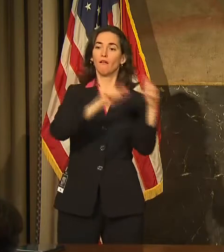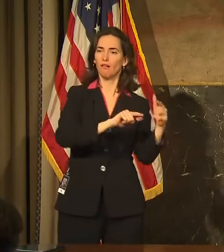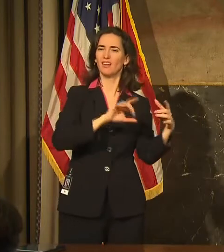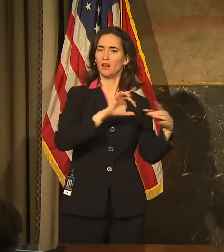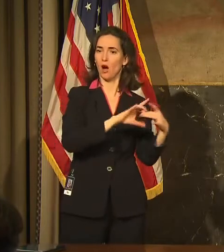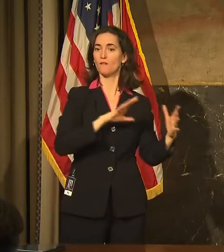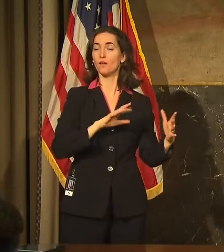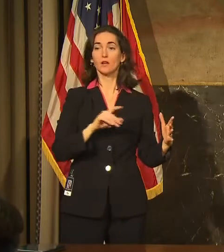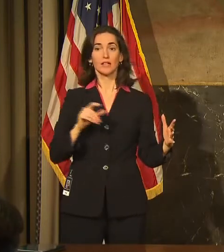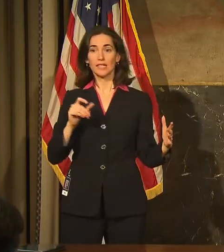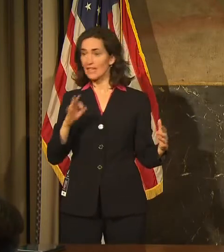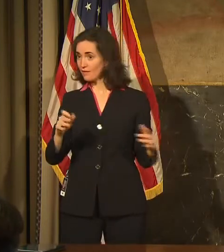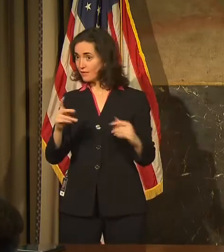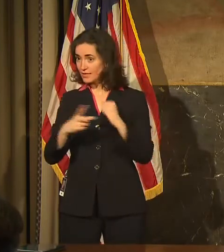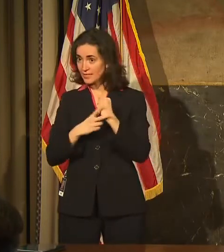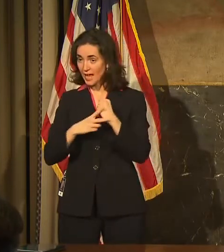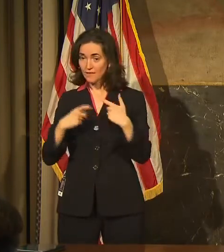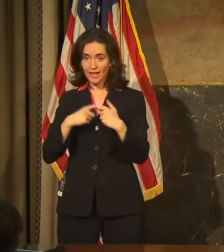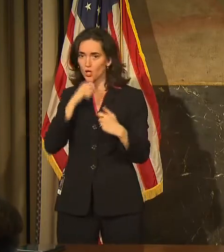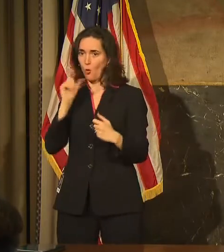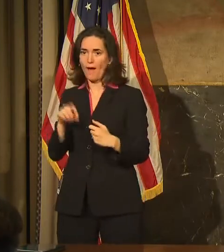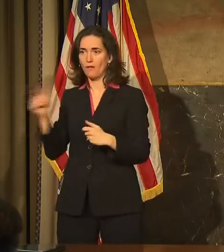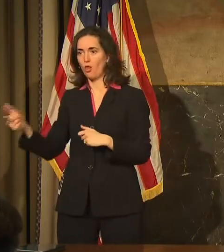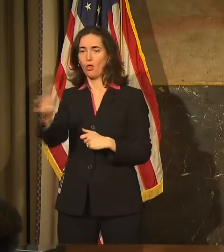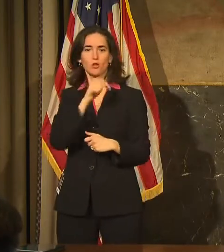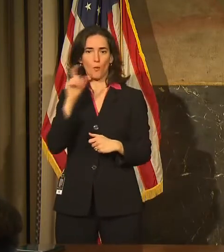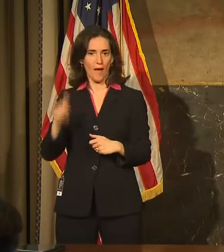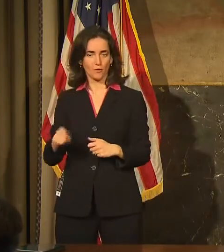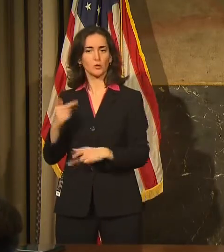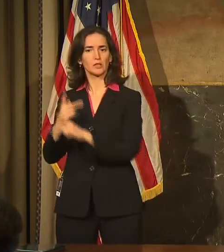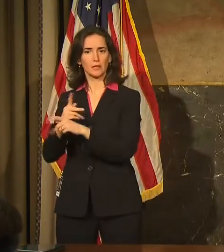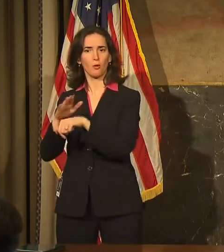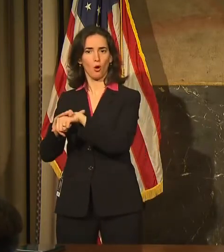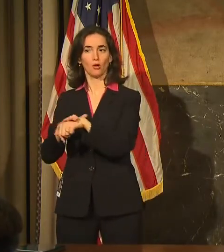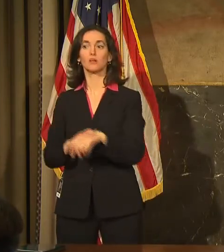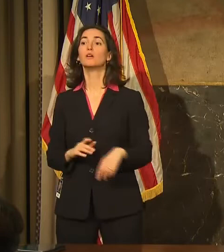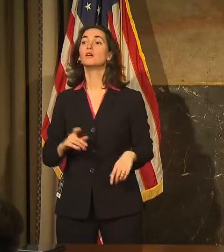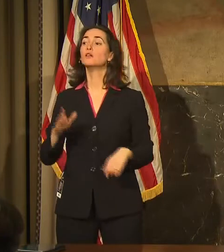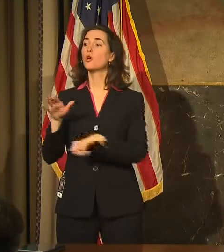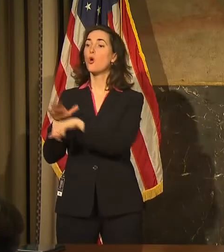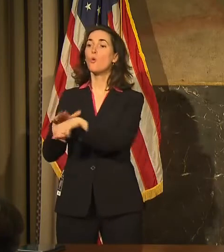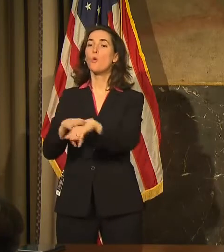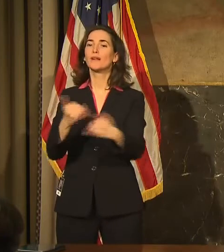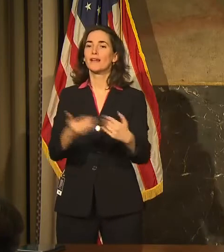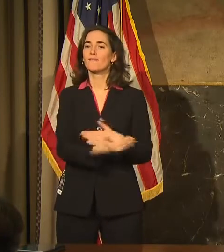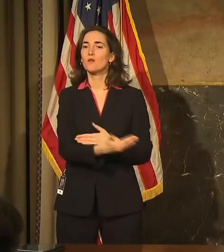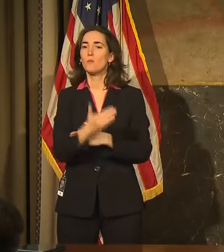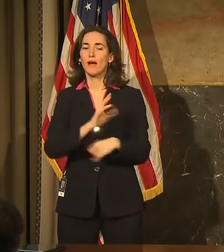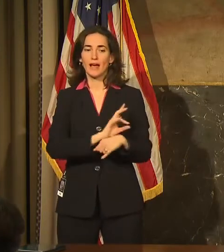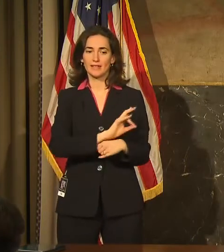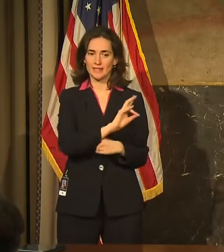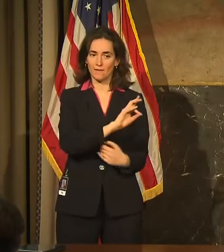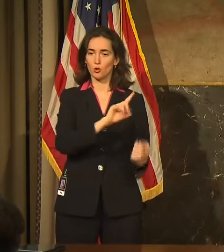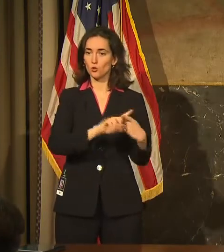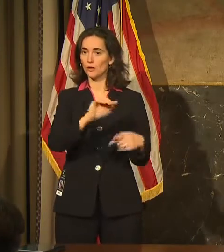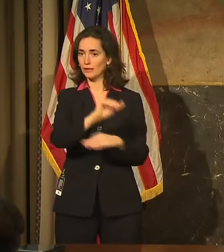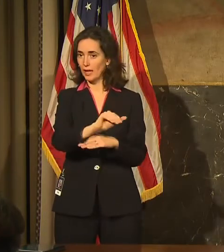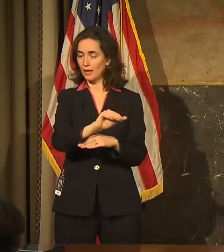for your help in conserving are between 7 and 9 a.m. in the morning and between 7 and 10 p.m. at